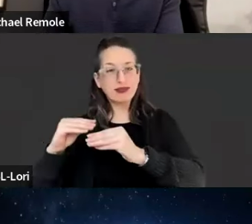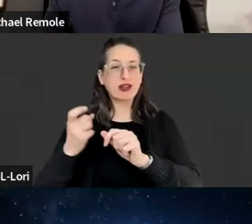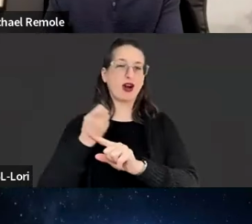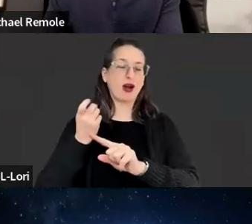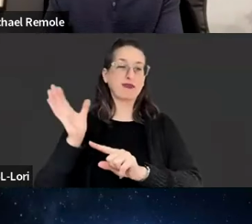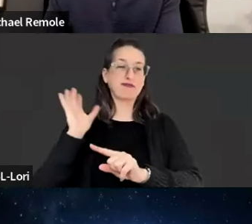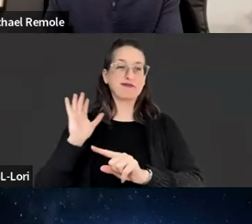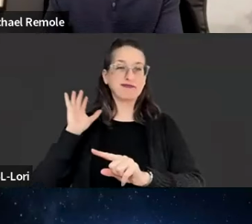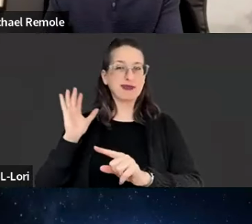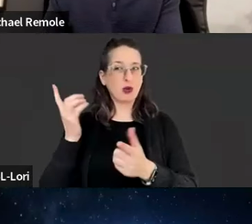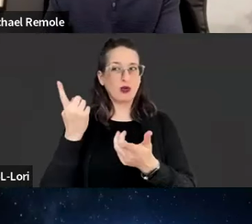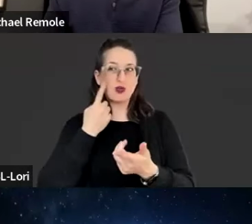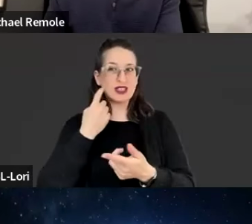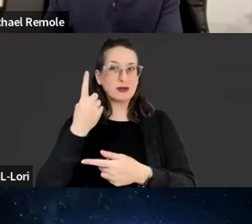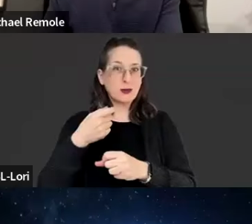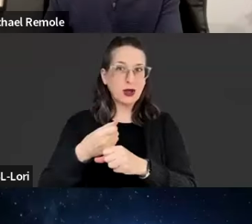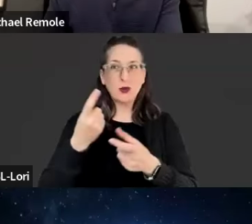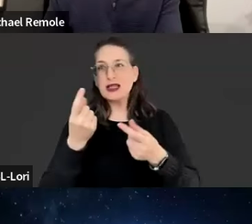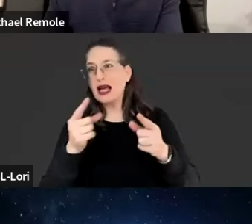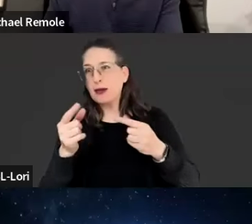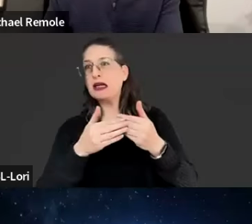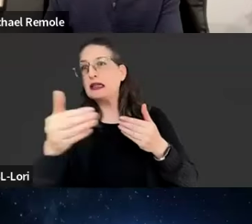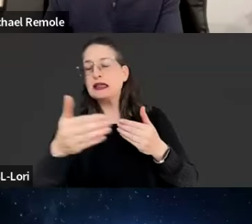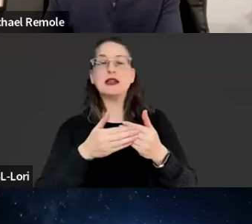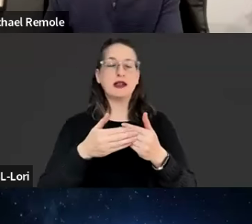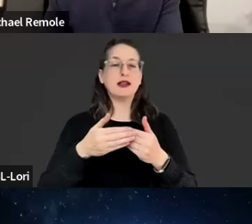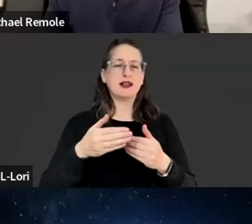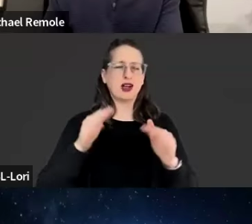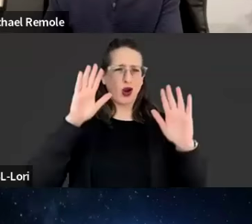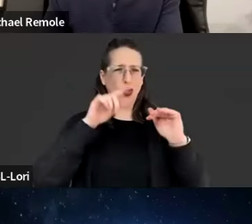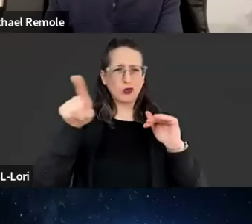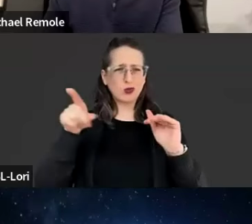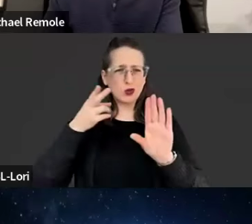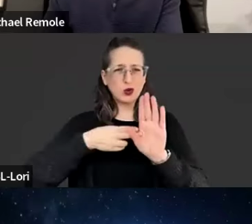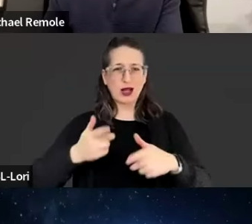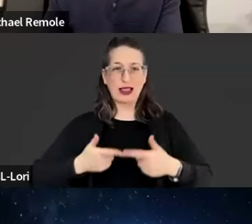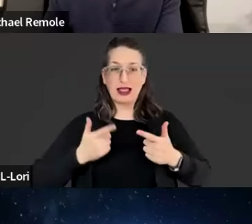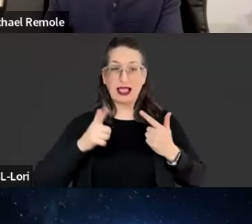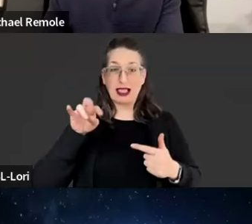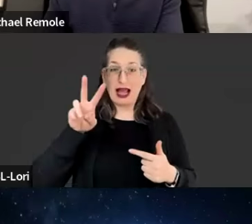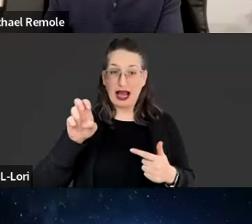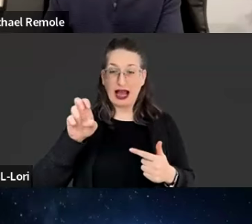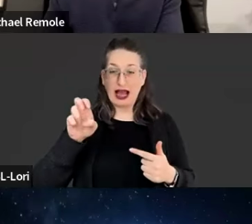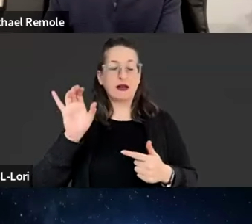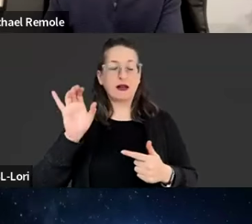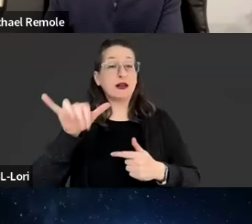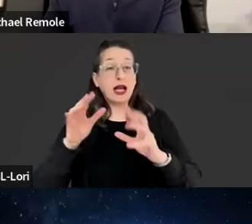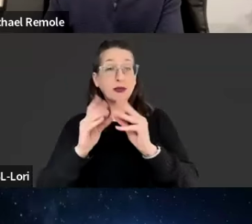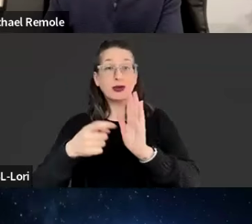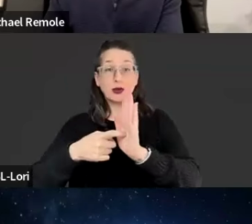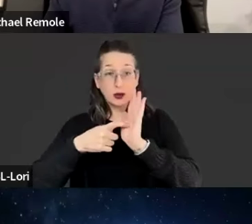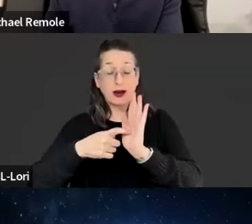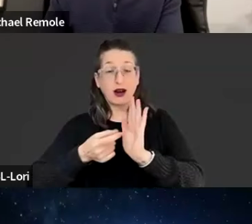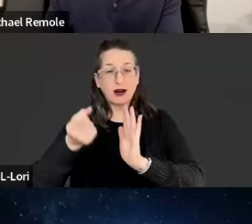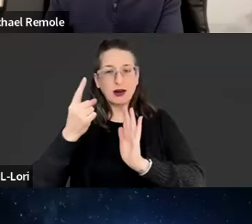they can. Starts at 3 p.m. Eastern, just like this call. But if you can't attend live, that's